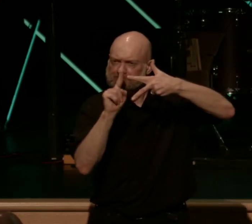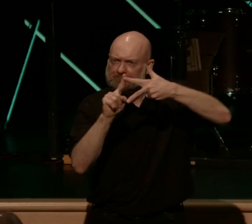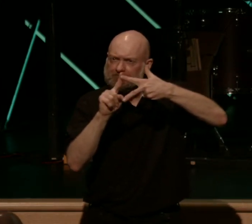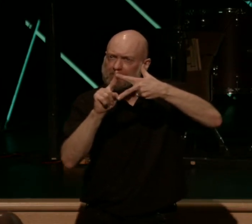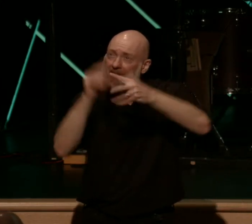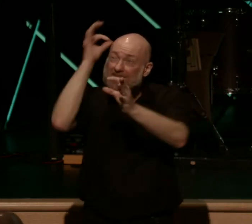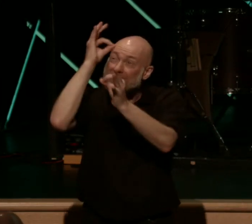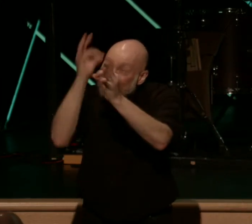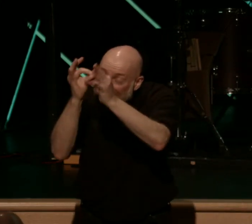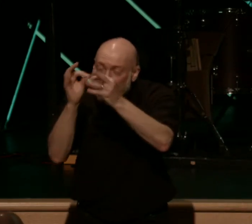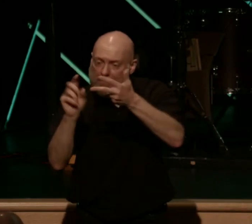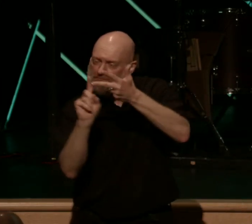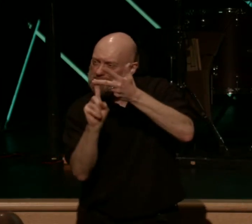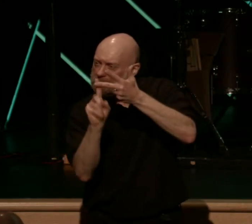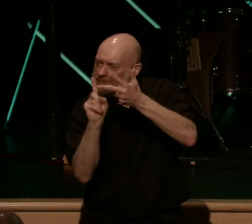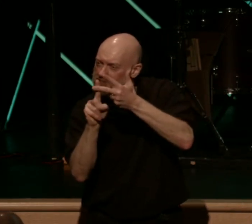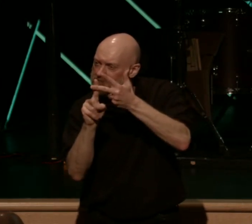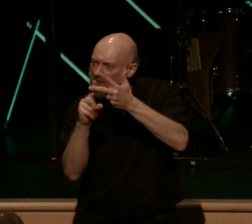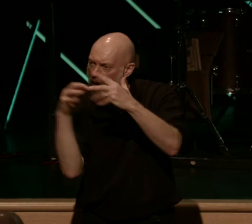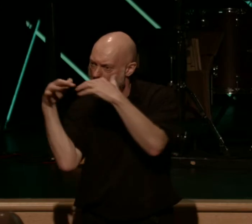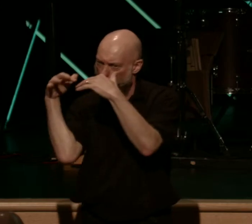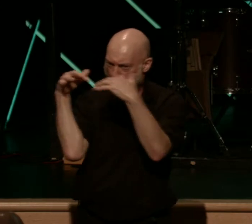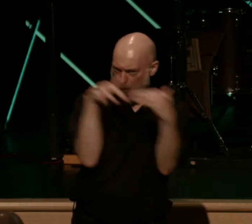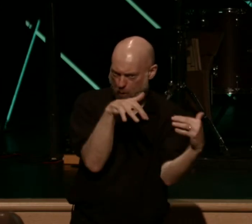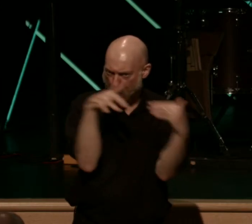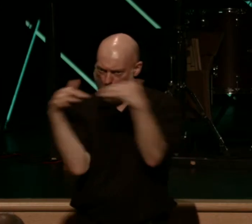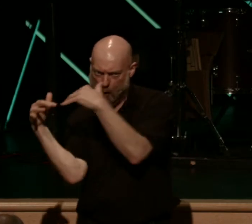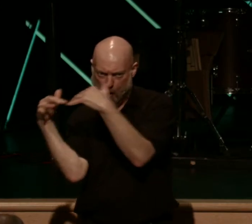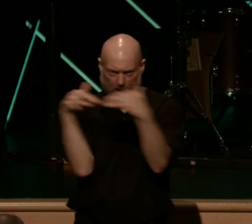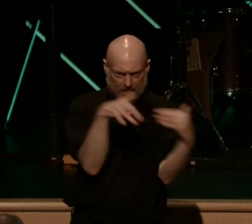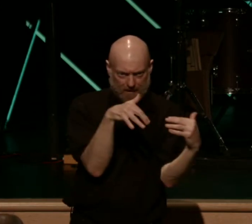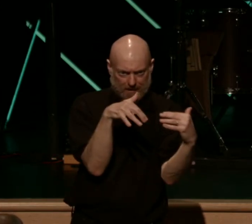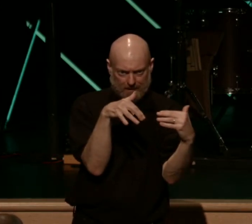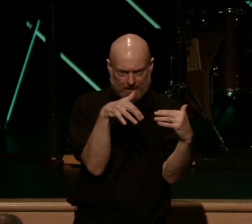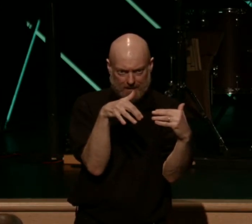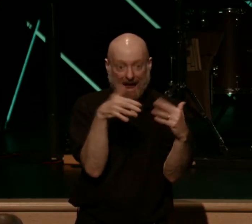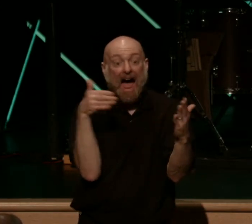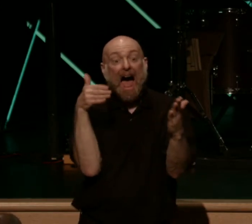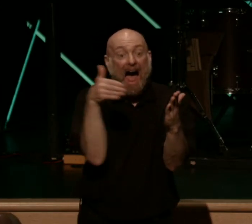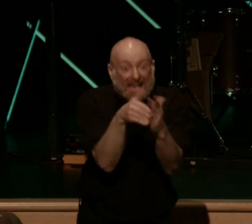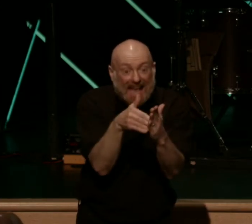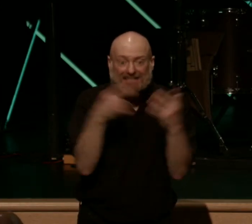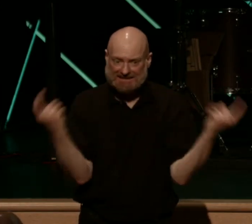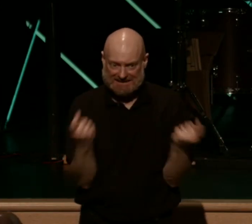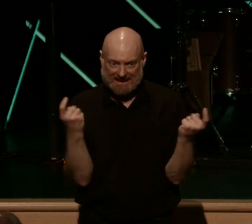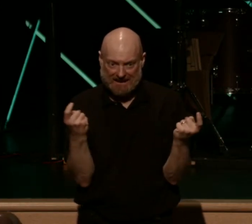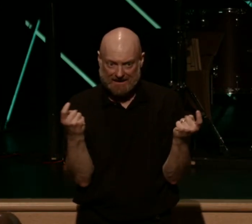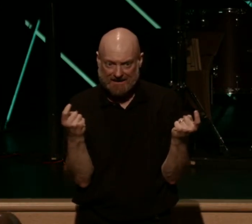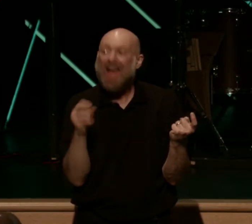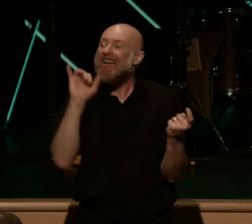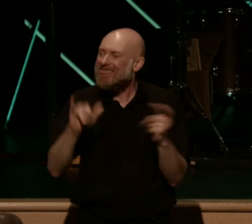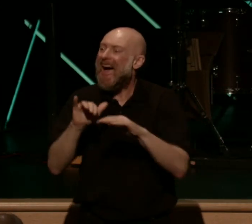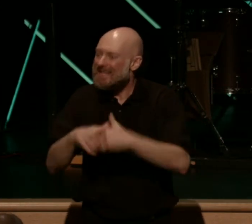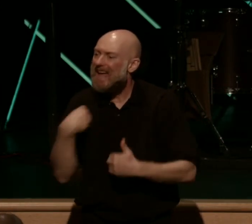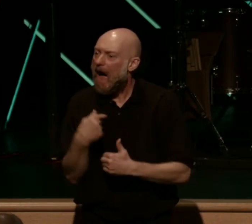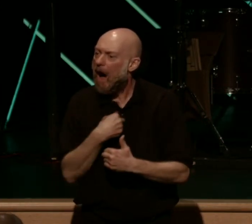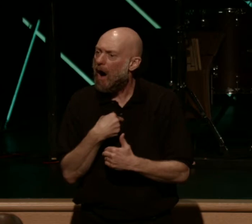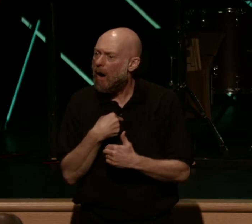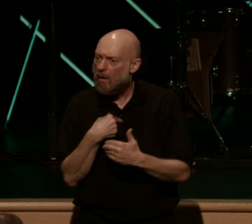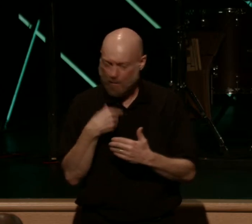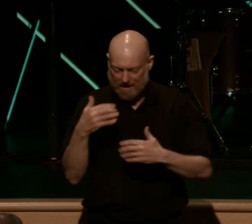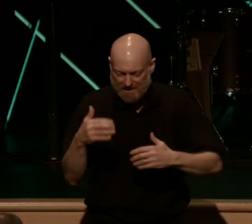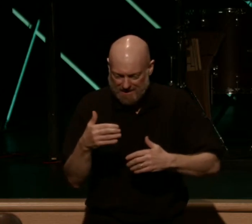of faith, and a lifestyle of war against sin. This is how we